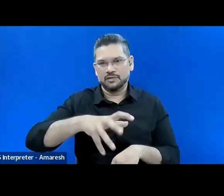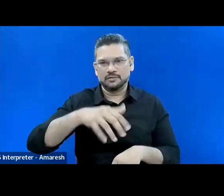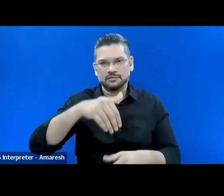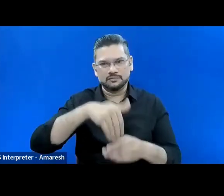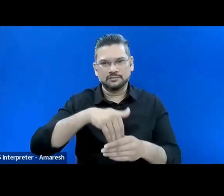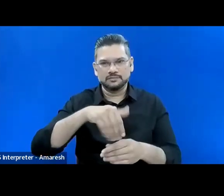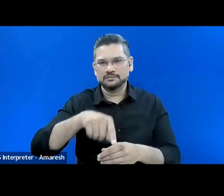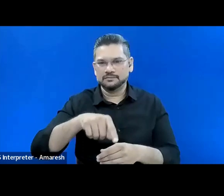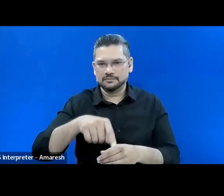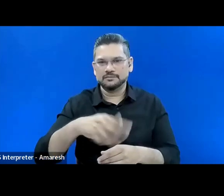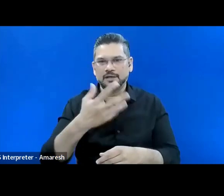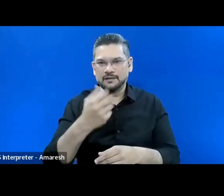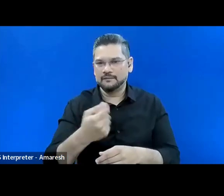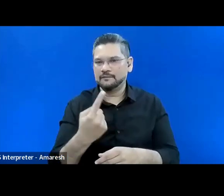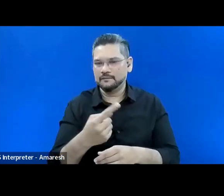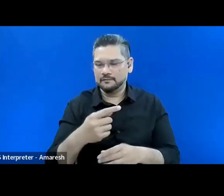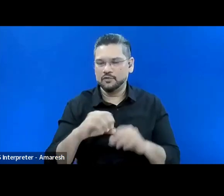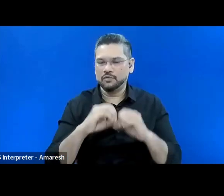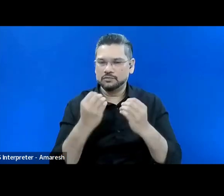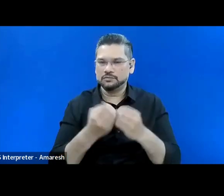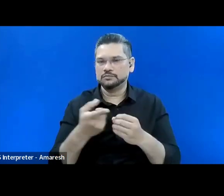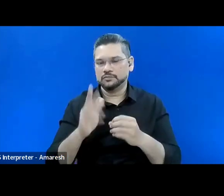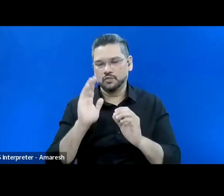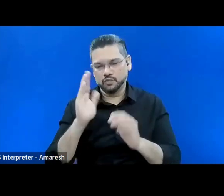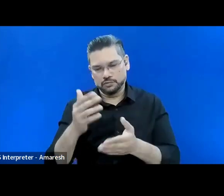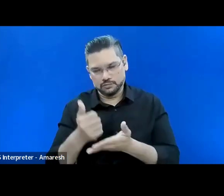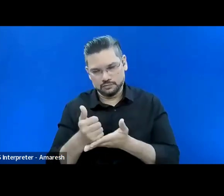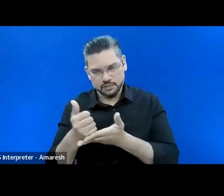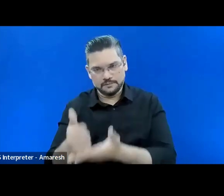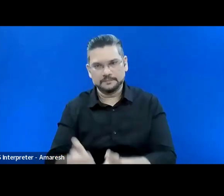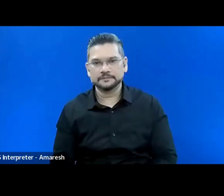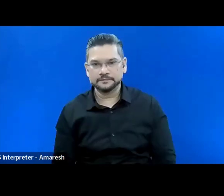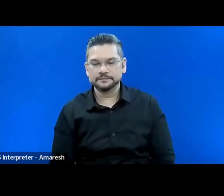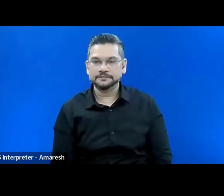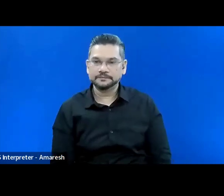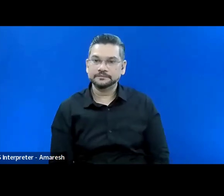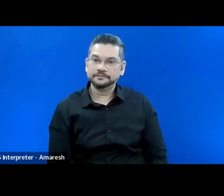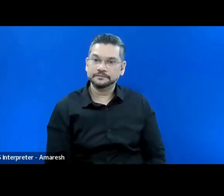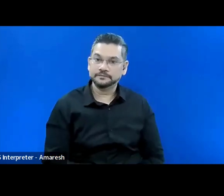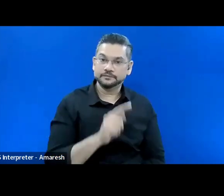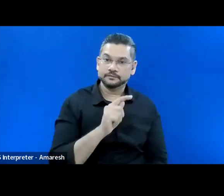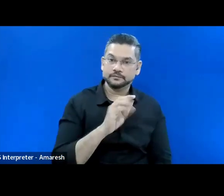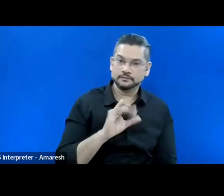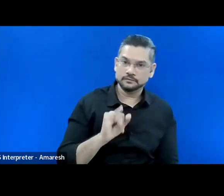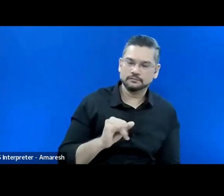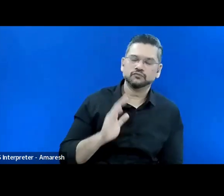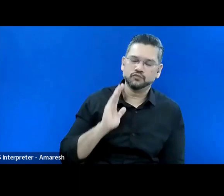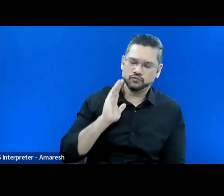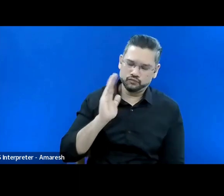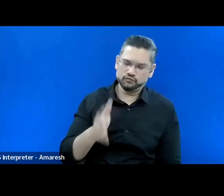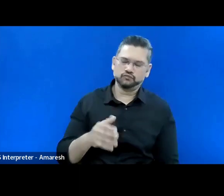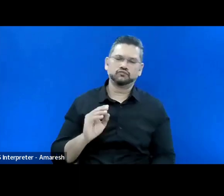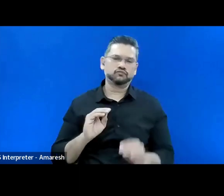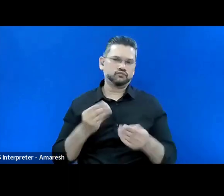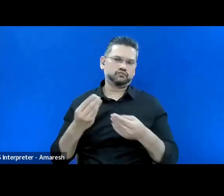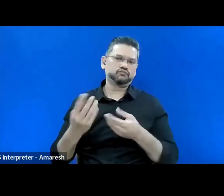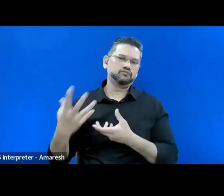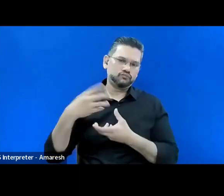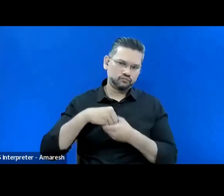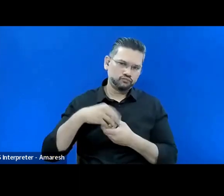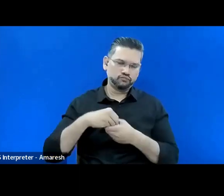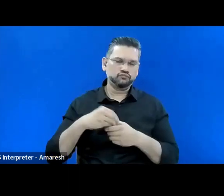inclusion. TCI will ensure to make its program participatory of youth with psychosocial disabilities to advocate for